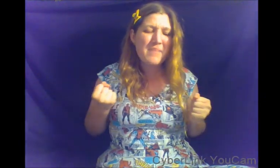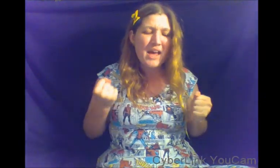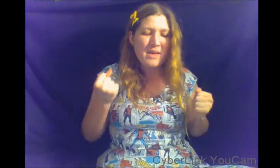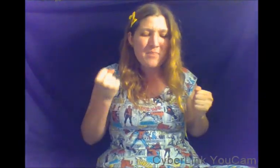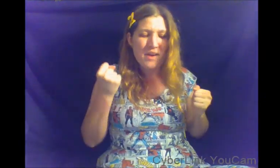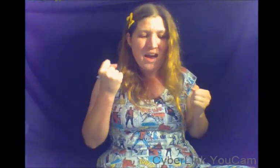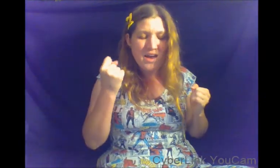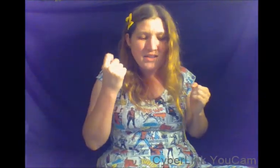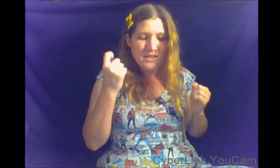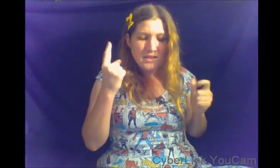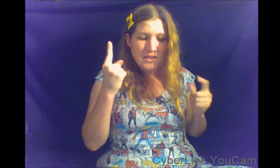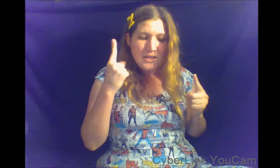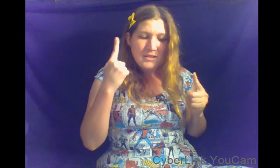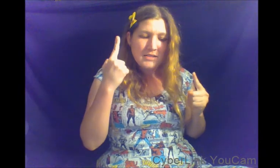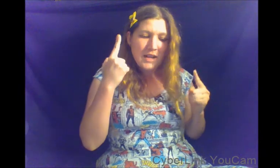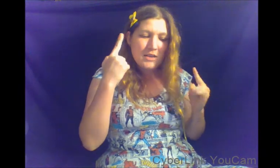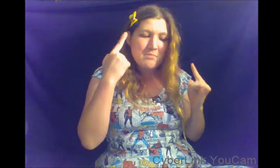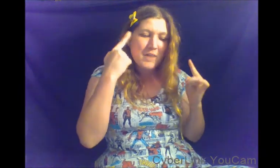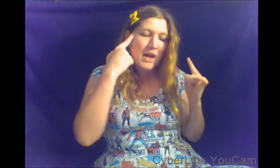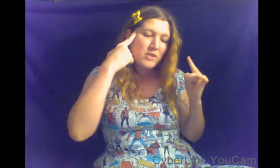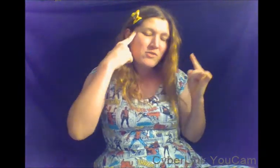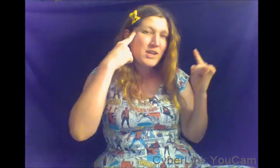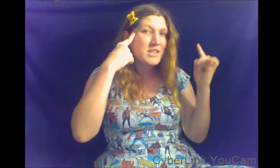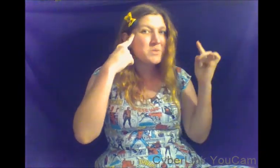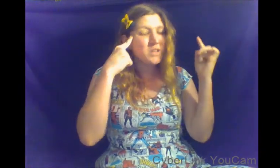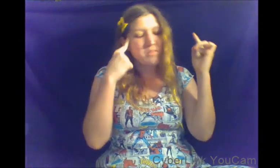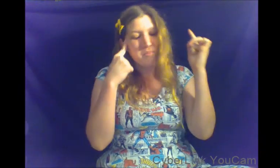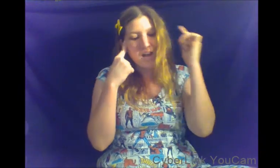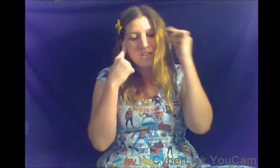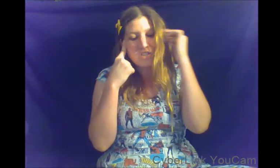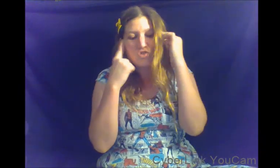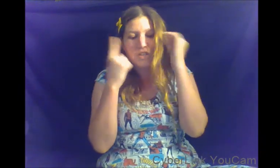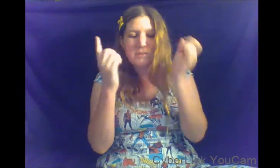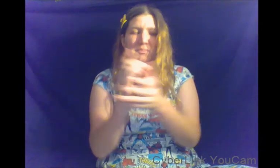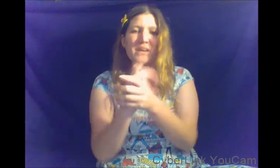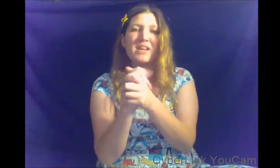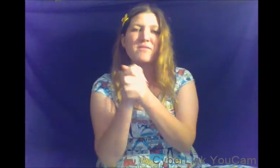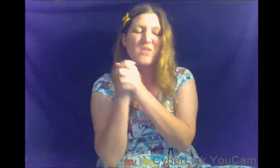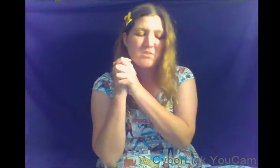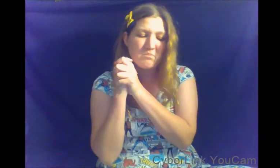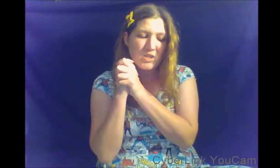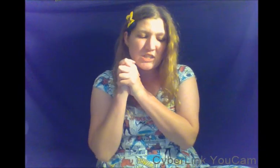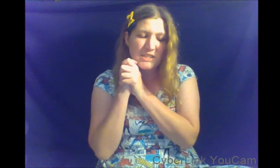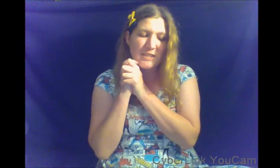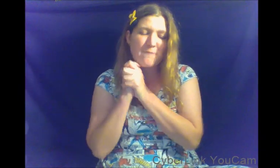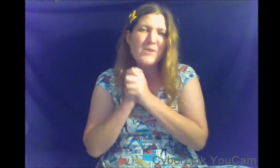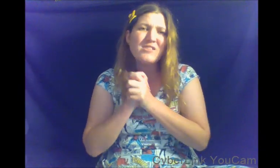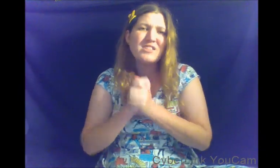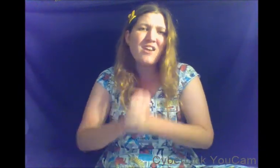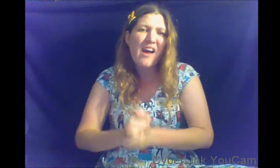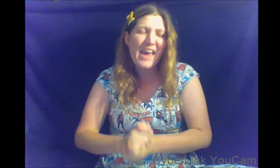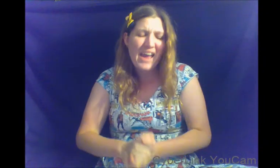my pain. Now your mind rings with my screams, begging for mercy fills your